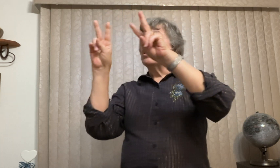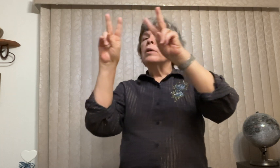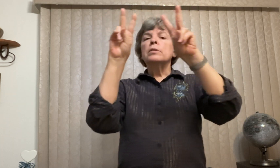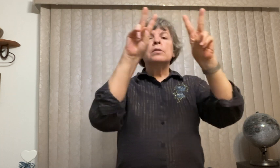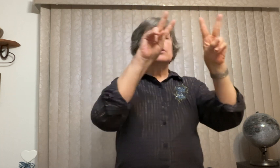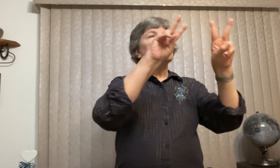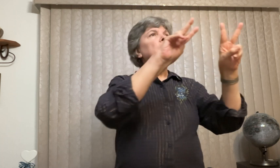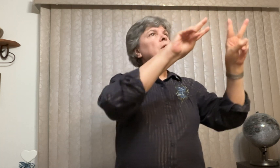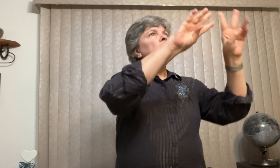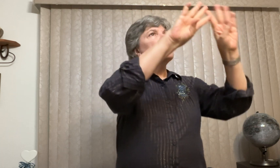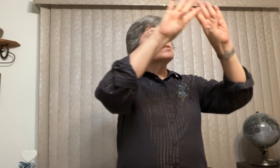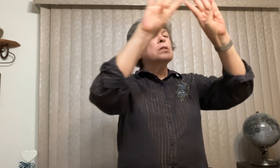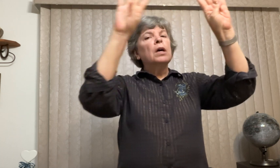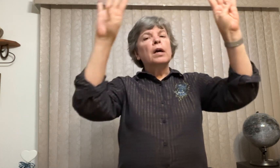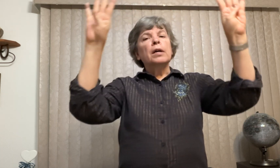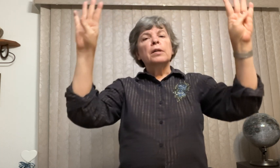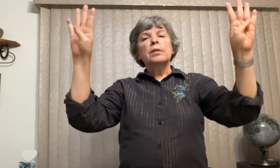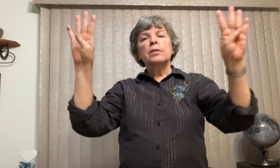upon the sky.